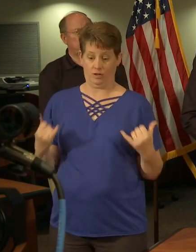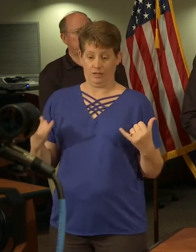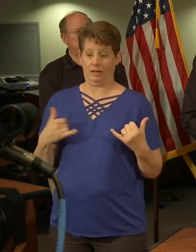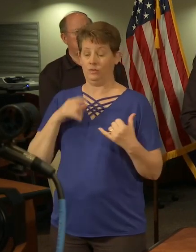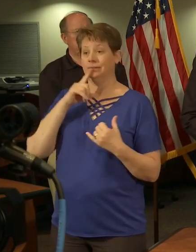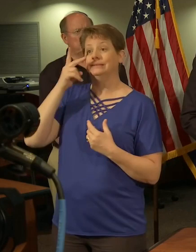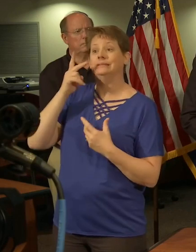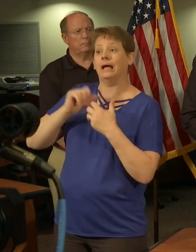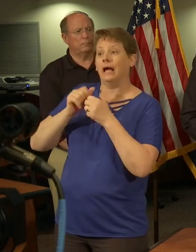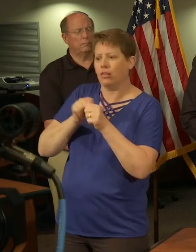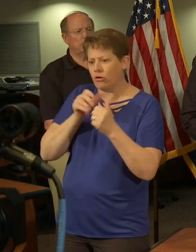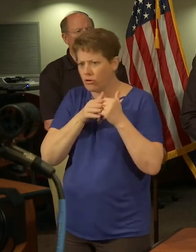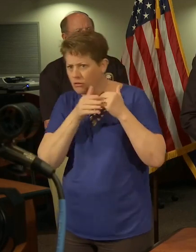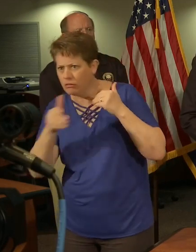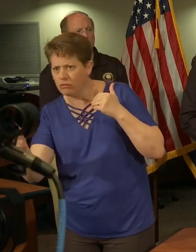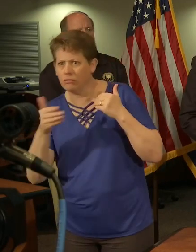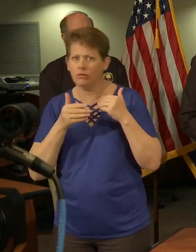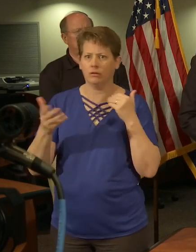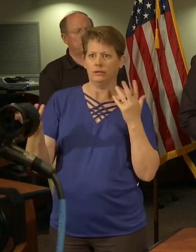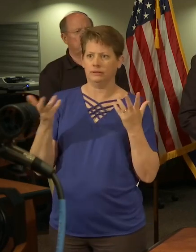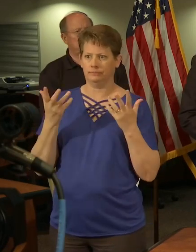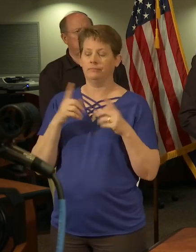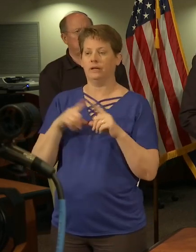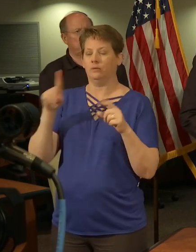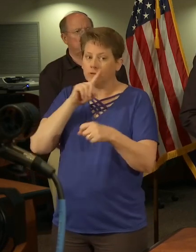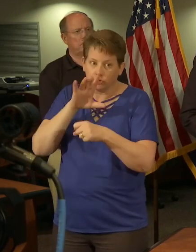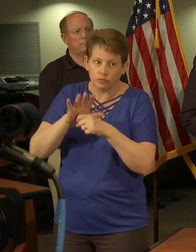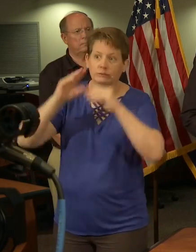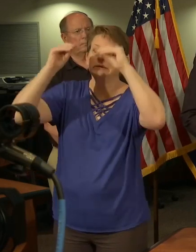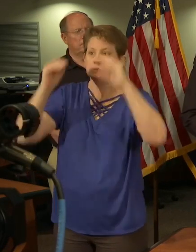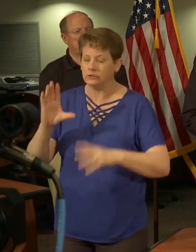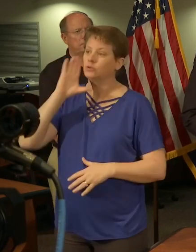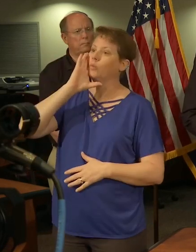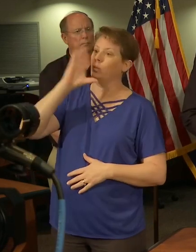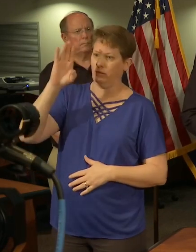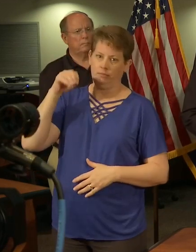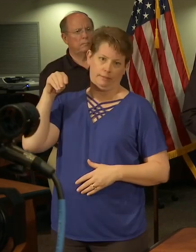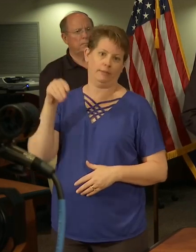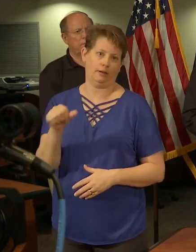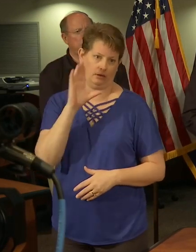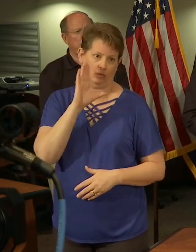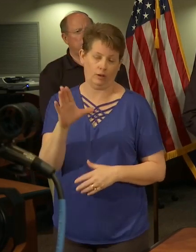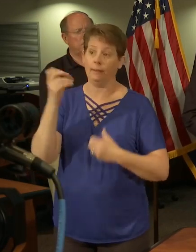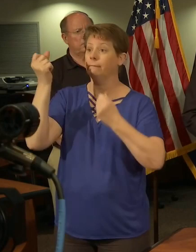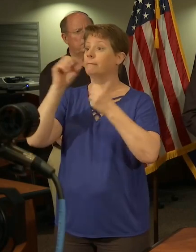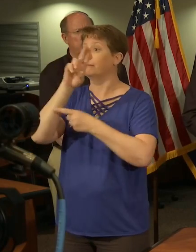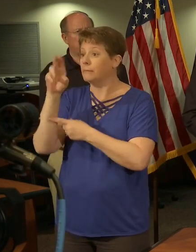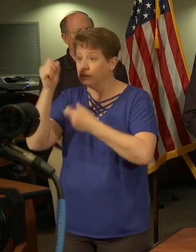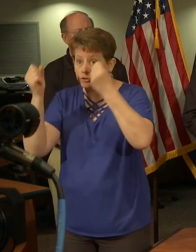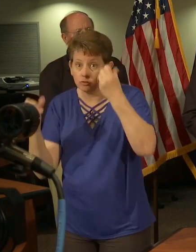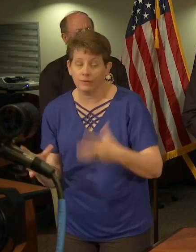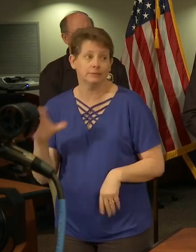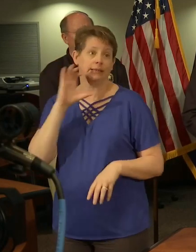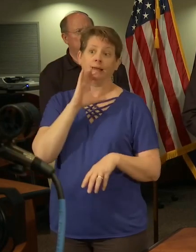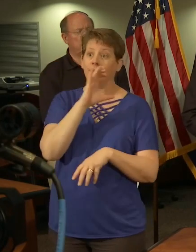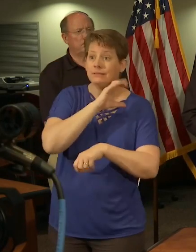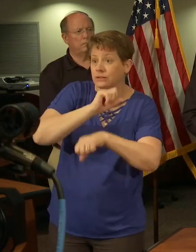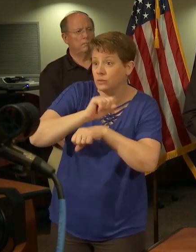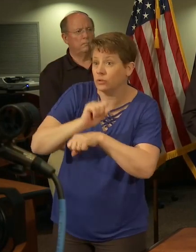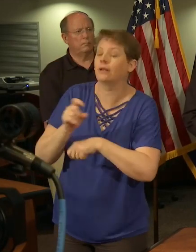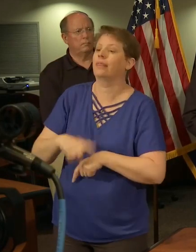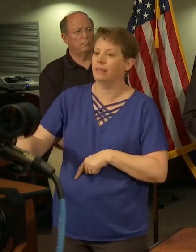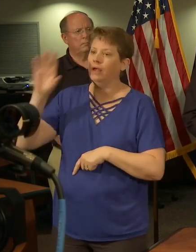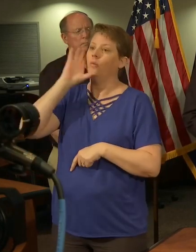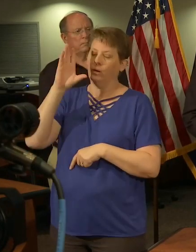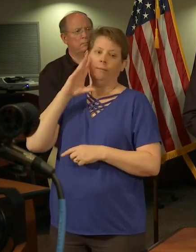really see how long this is going to last. But I want to assure that teachers will be paid. bus drivers, cafeteria workers, those folks